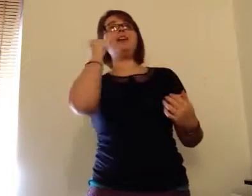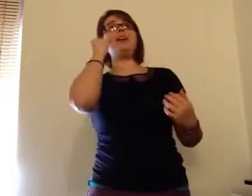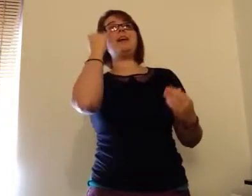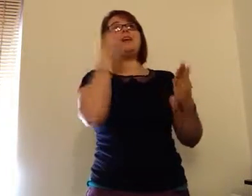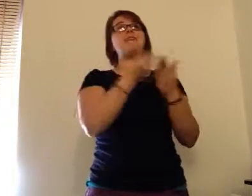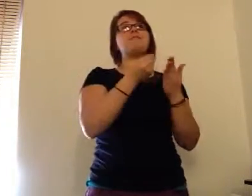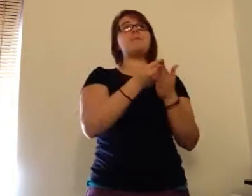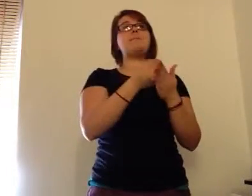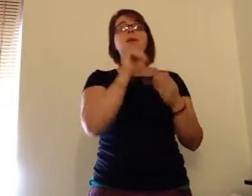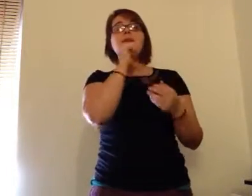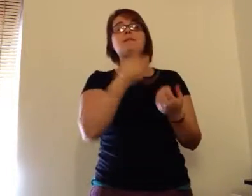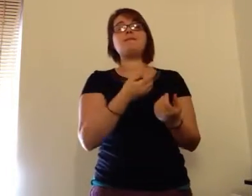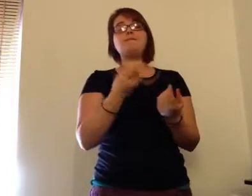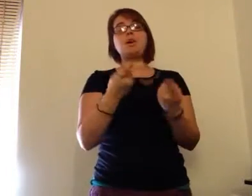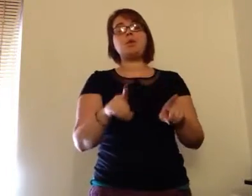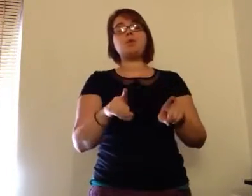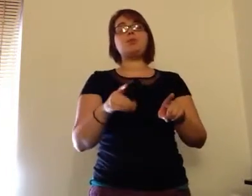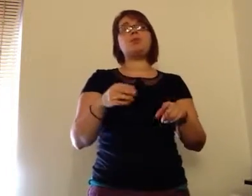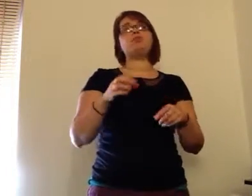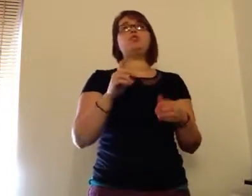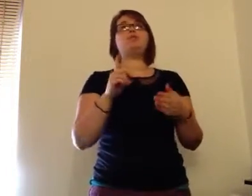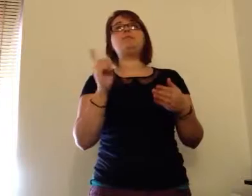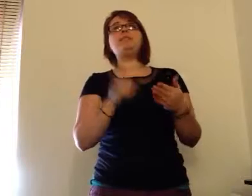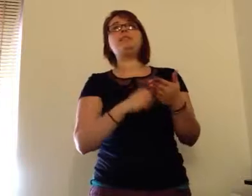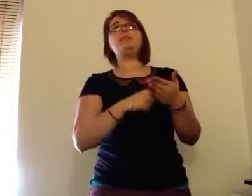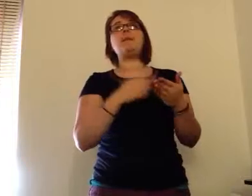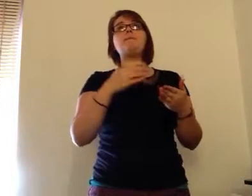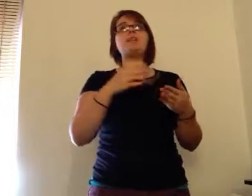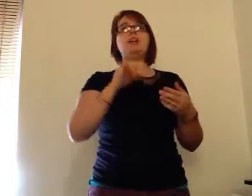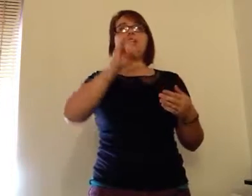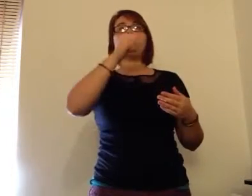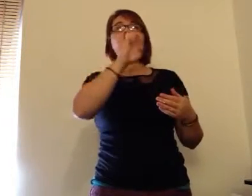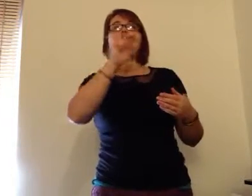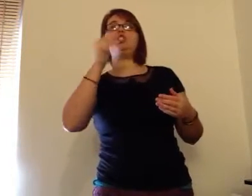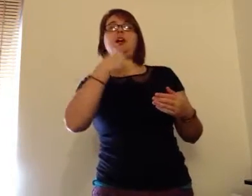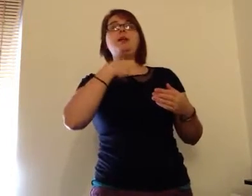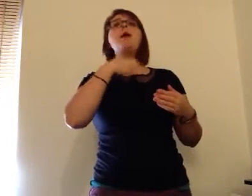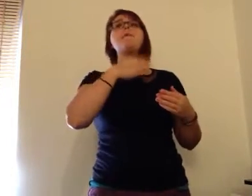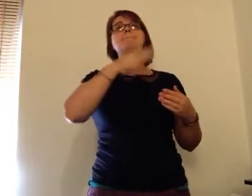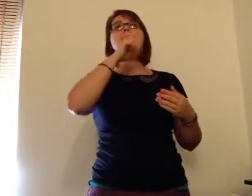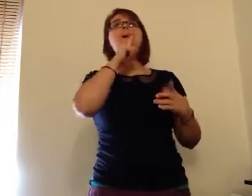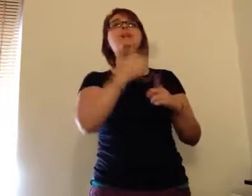through or something, Jen and I, my sister, would just be so upset that we didn't go.